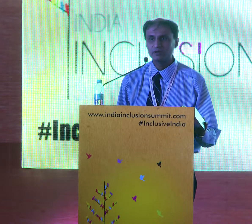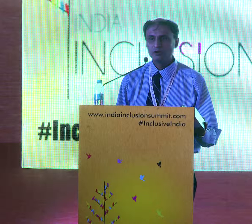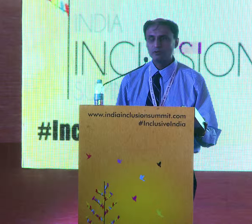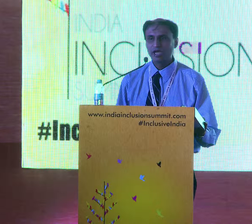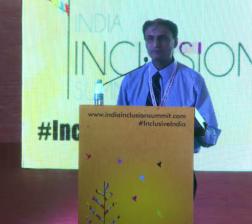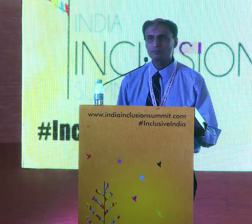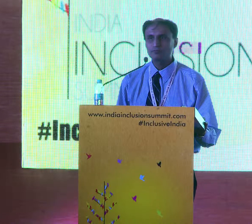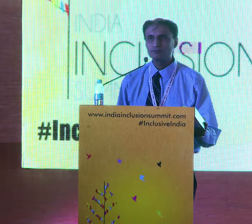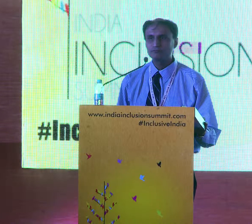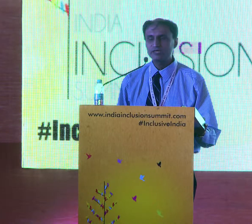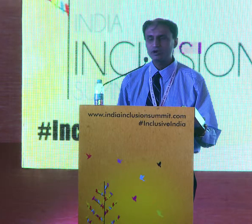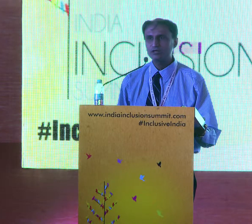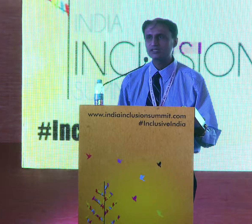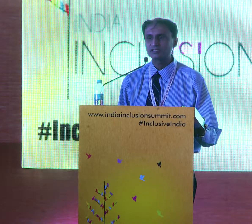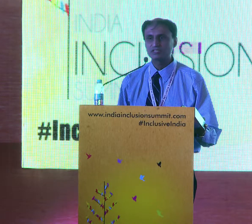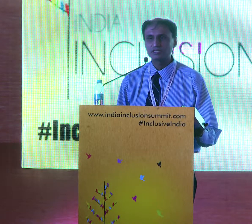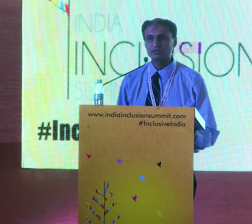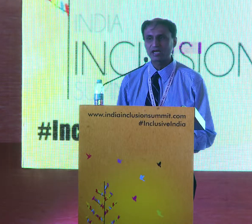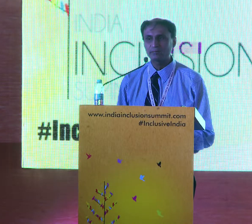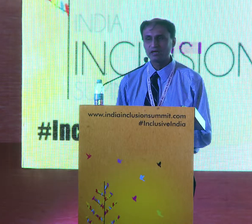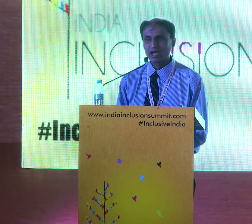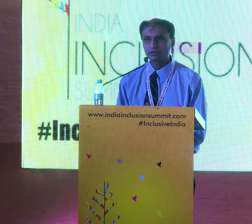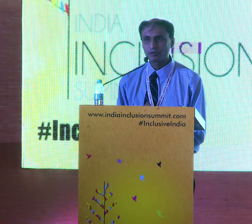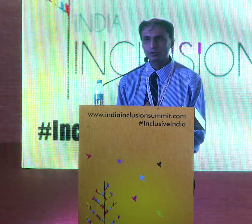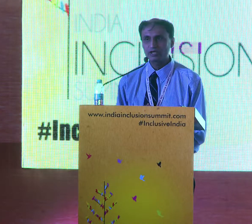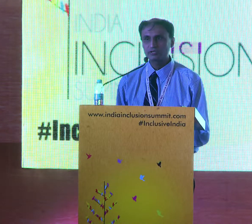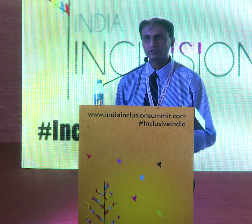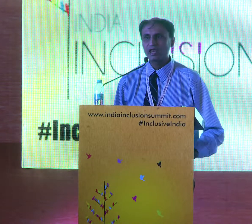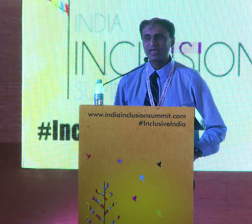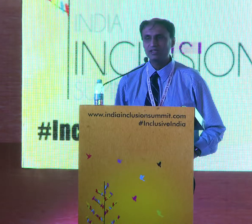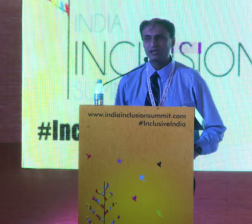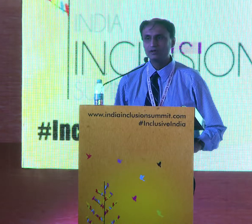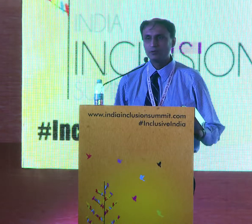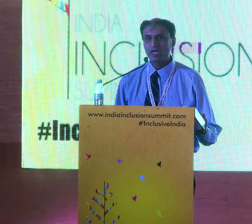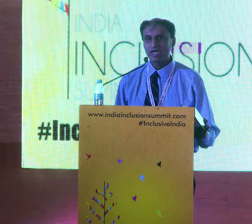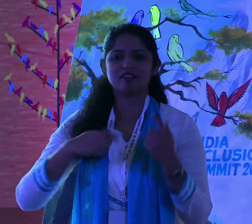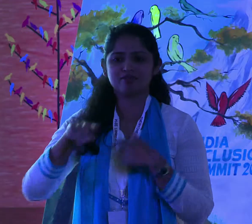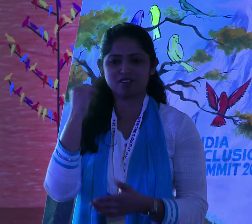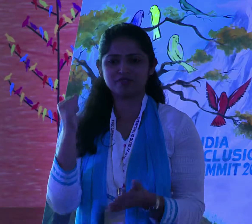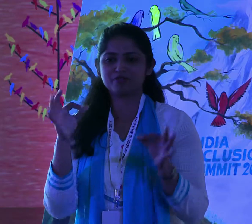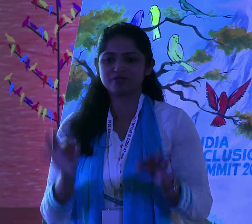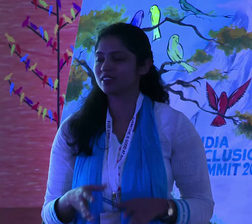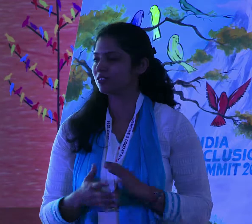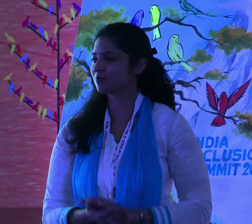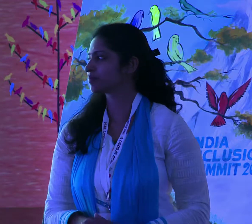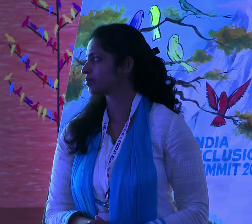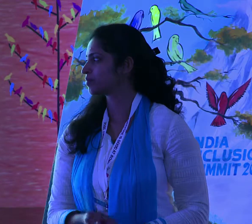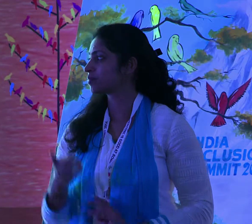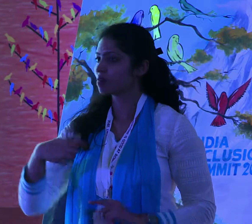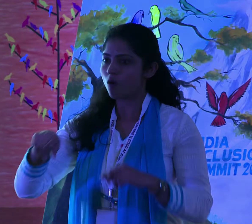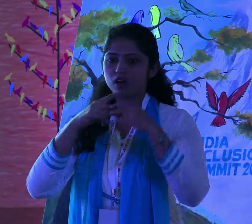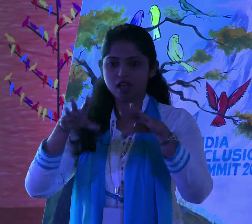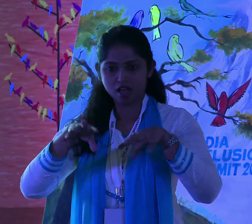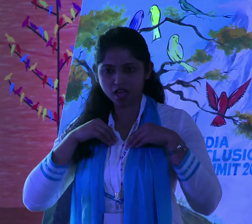stereotype. We have to move beyond that stereotype and go into a level where we are accepted